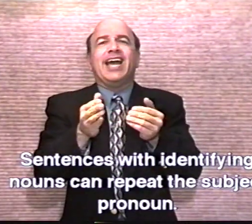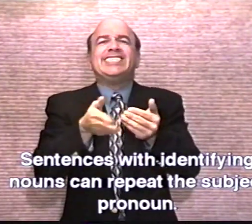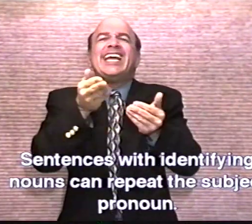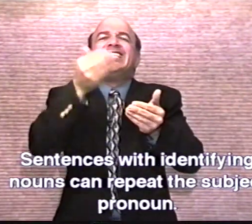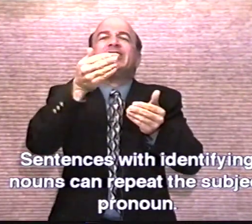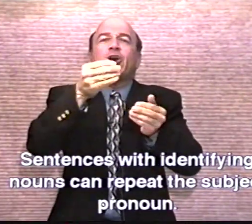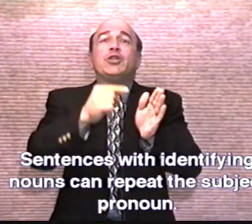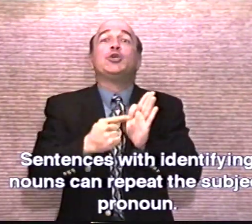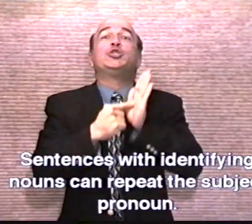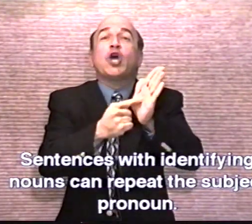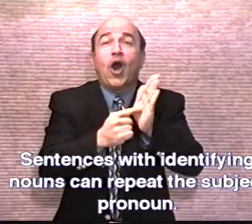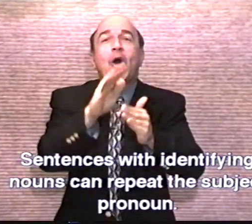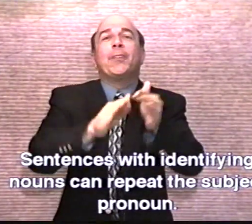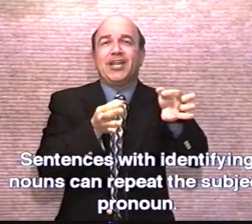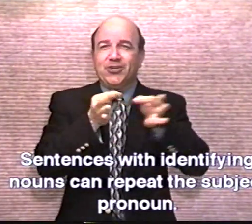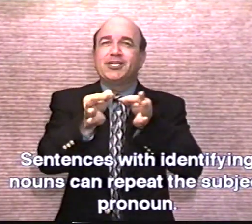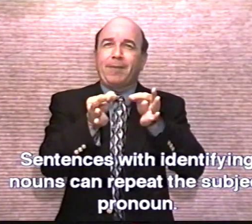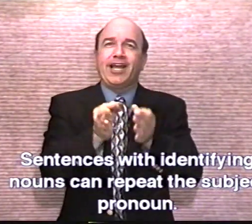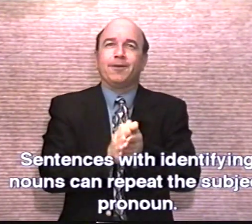It's easier to show than to explain it.